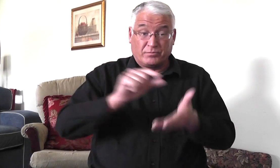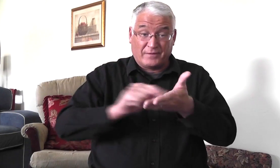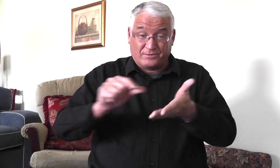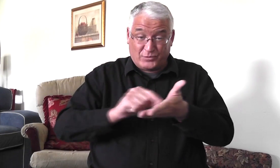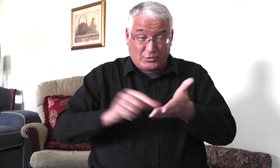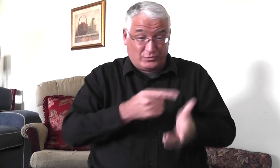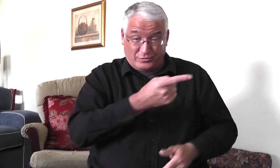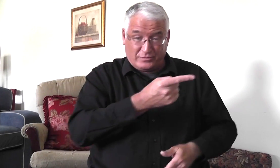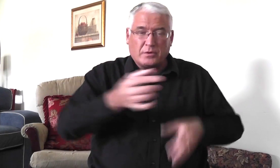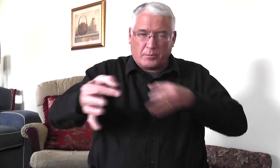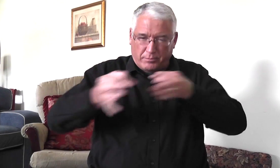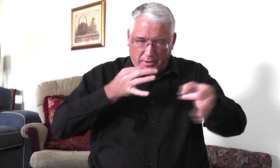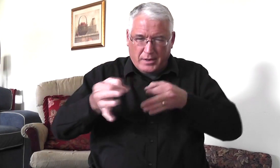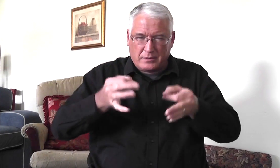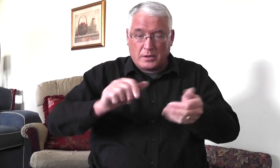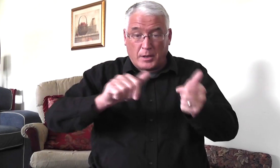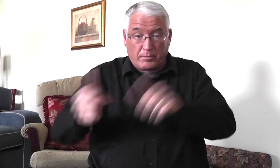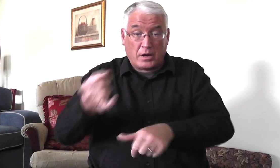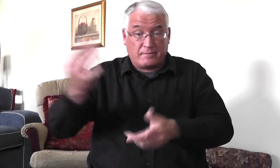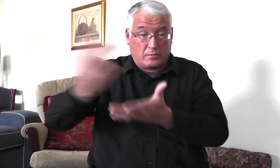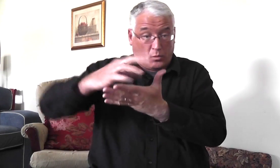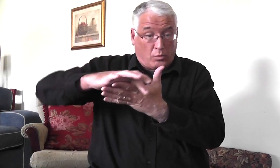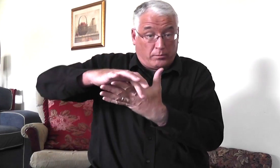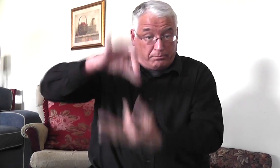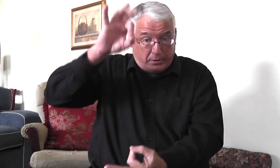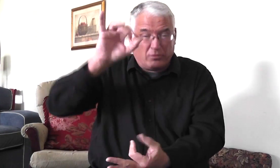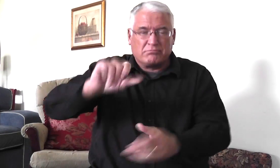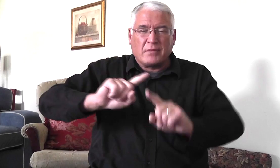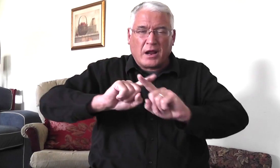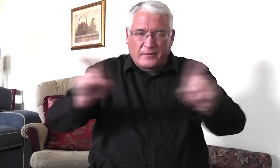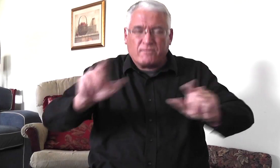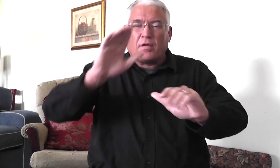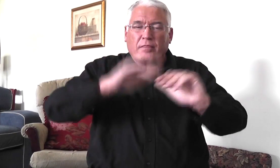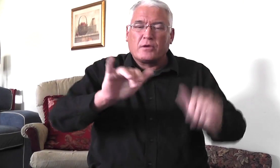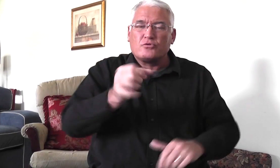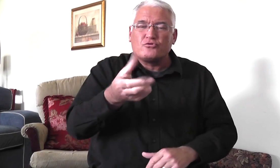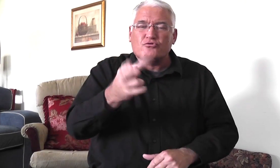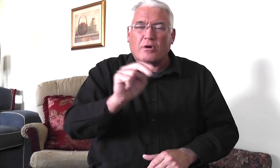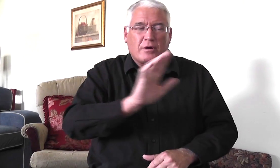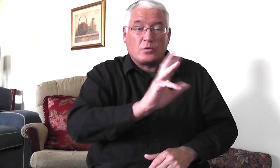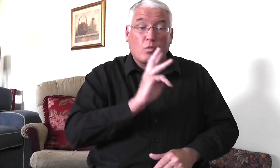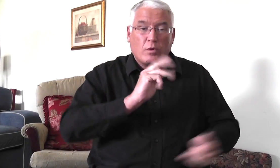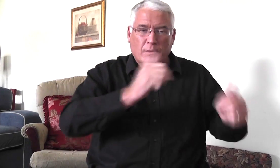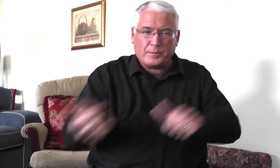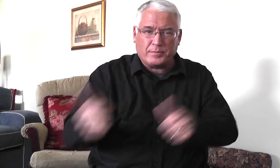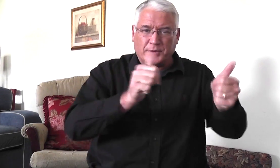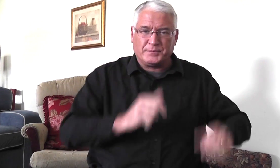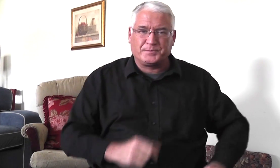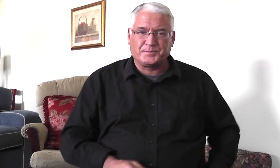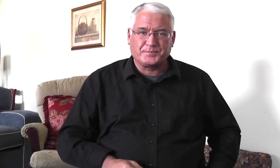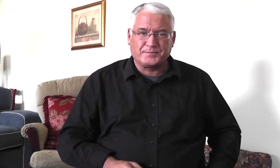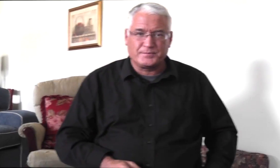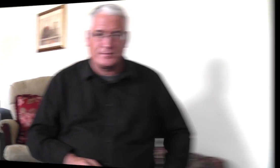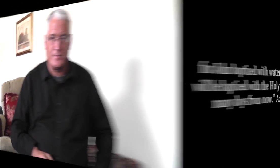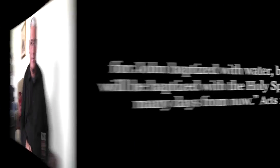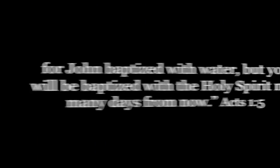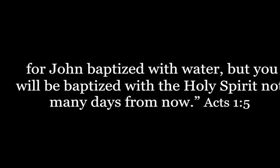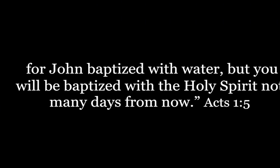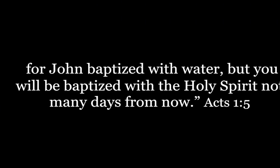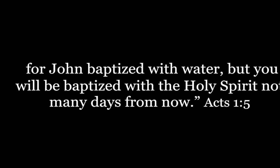others. There's a verse that explains about the baptism of the Holy Spirit that's different than water baptism by John.